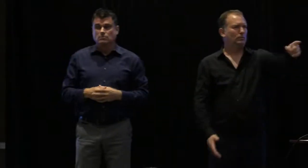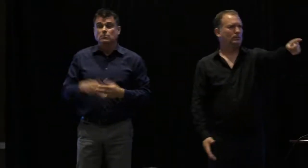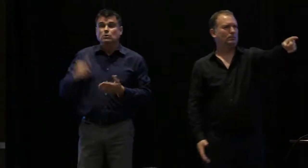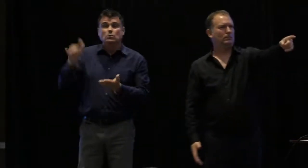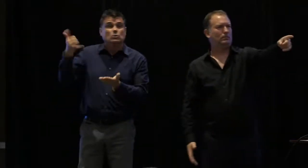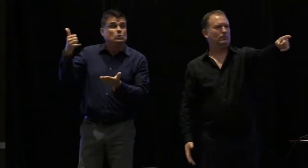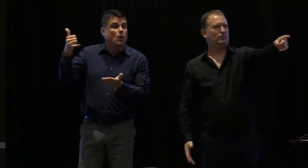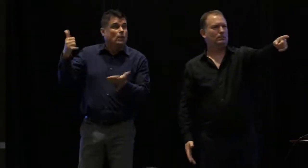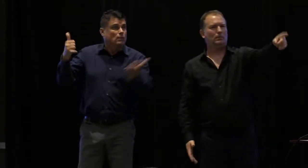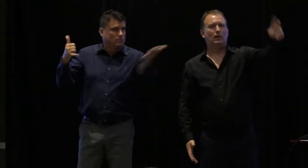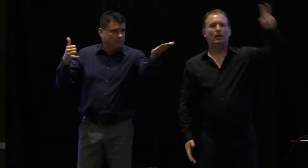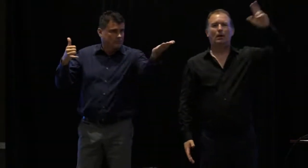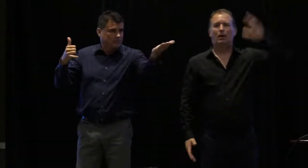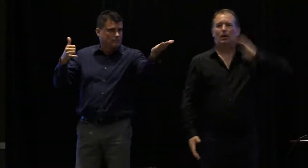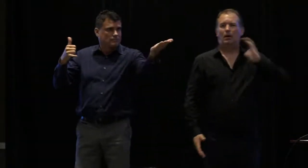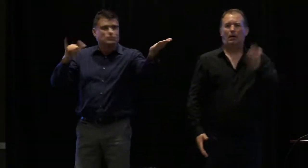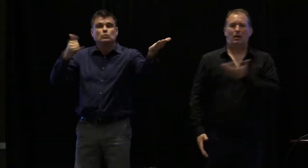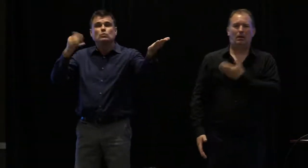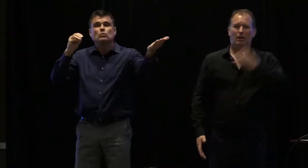Joel, if you could stand.